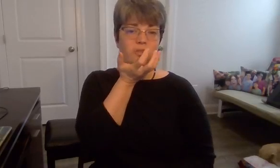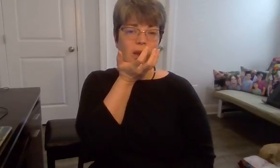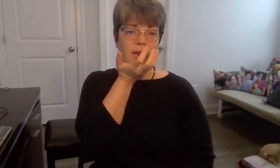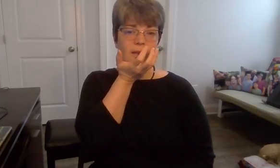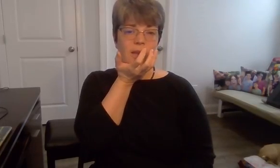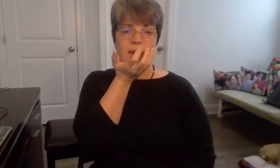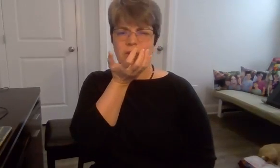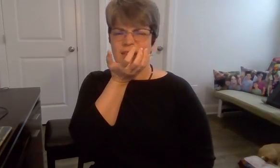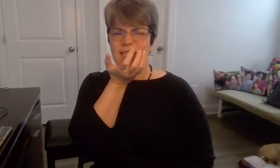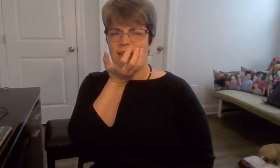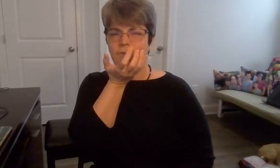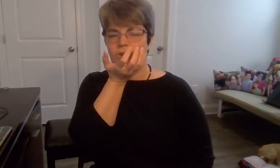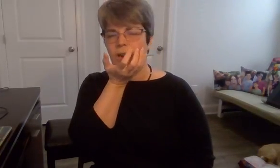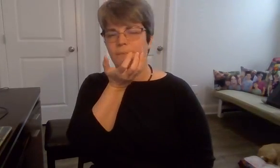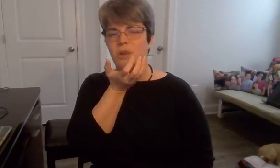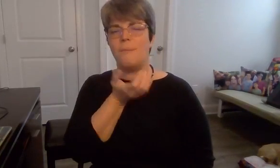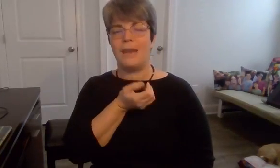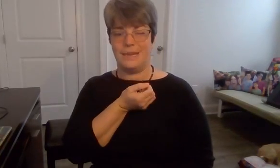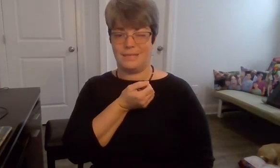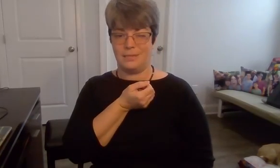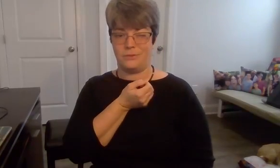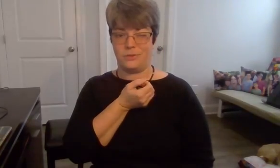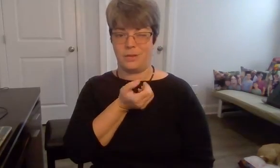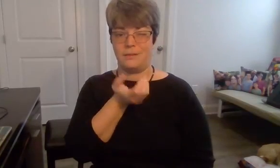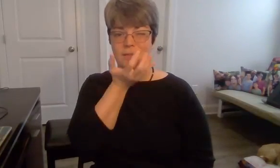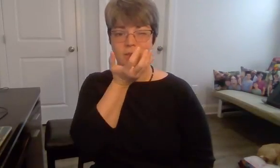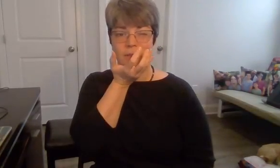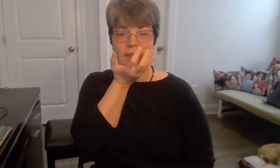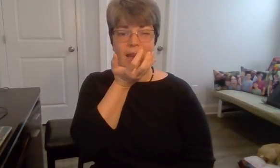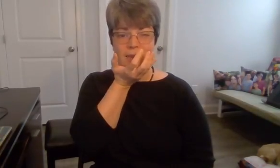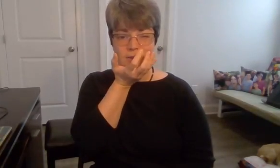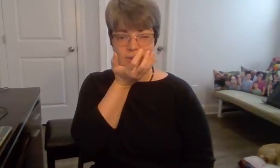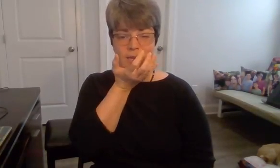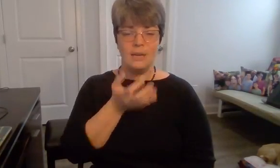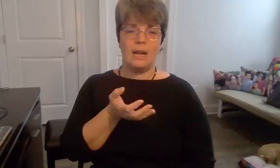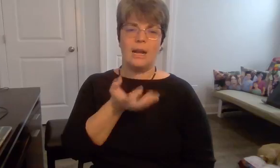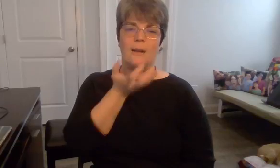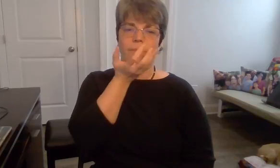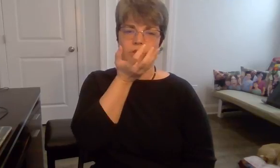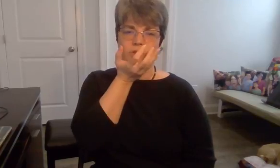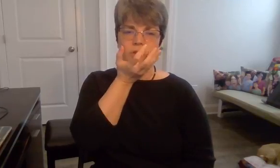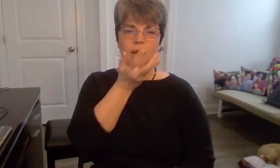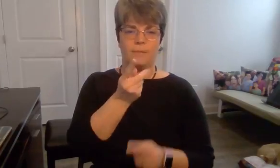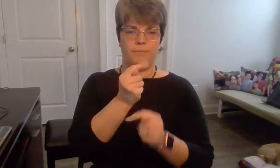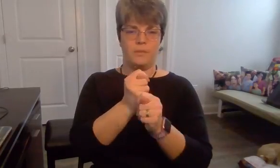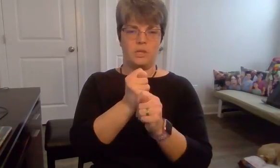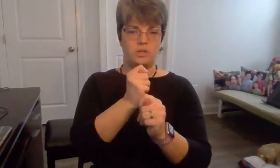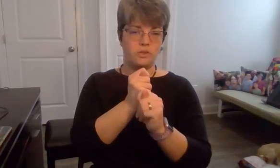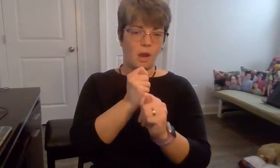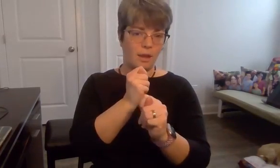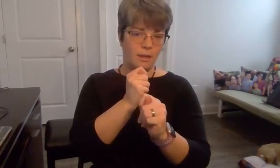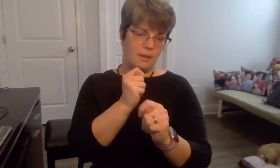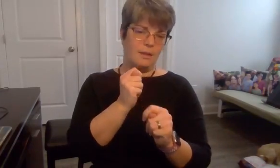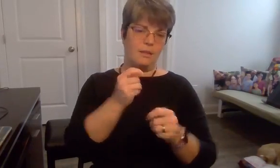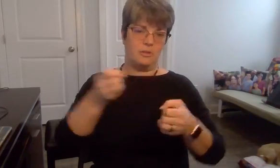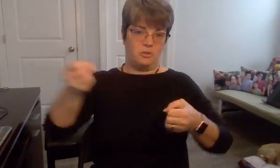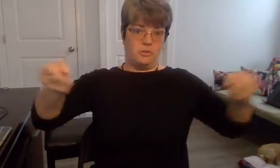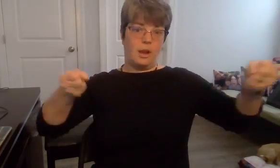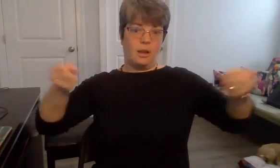truck. This is a sign for truck. There are many signs for truck. This is the one that I use. There's truck, there's truck, there's truck.